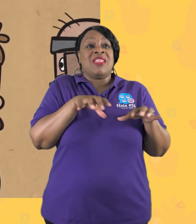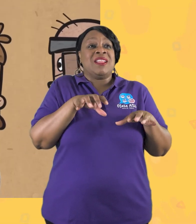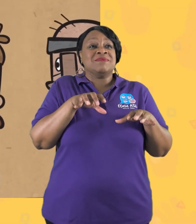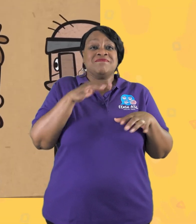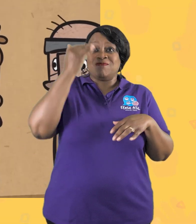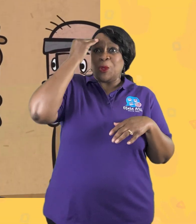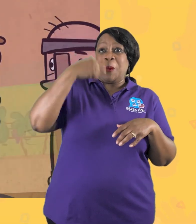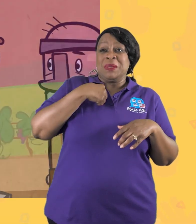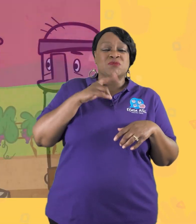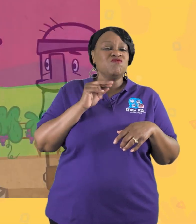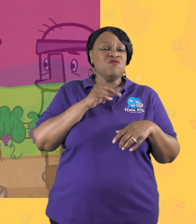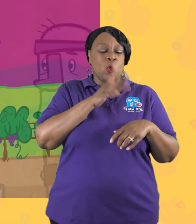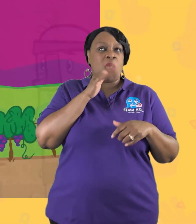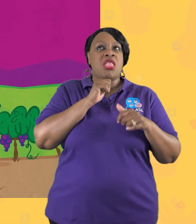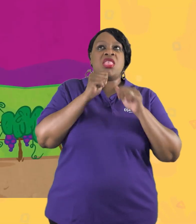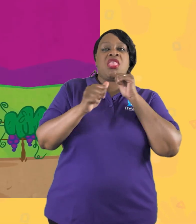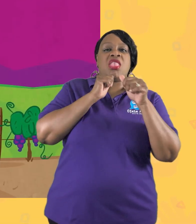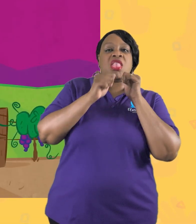you even knew me."